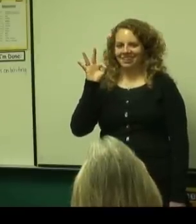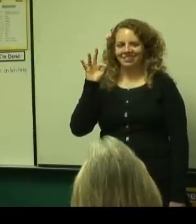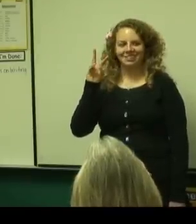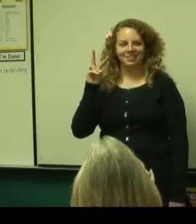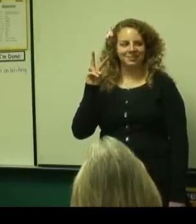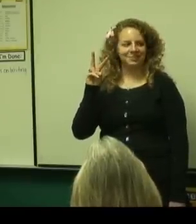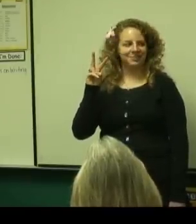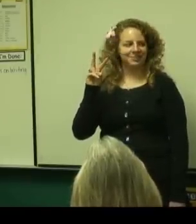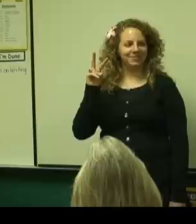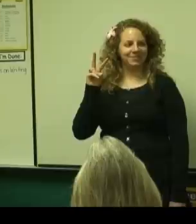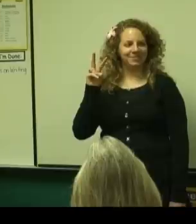92,